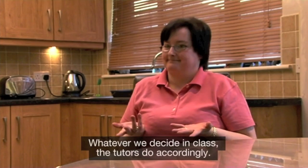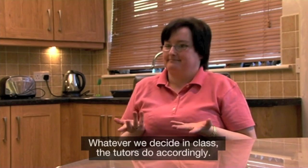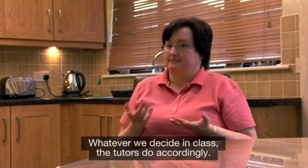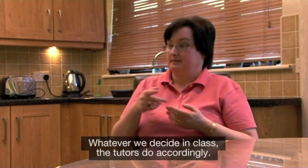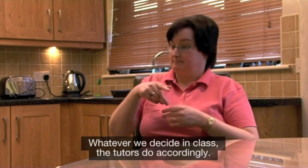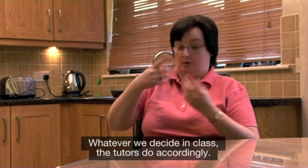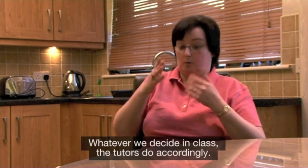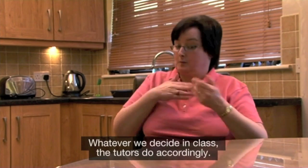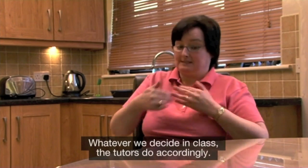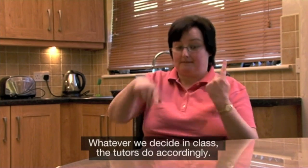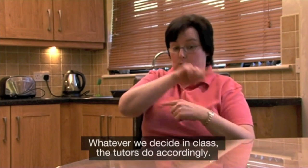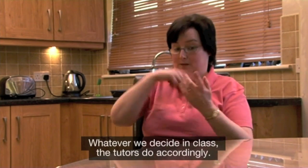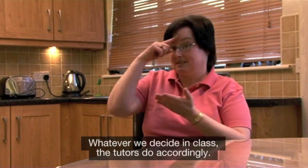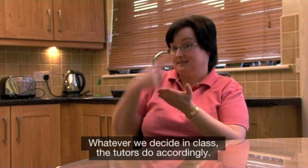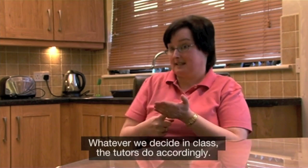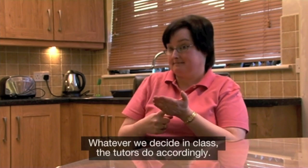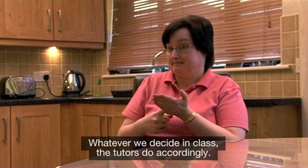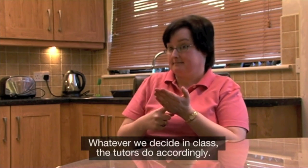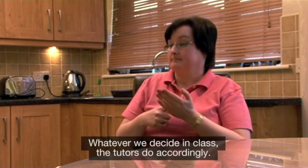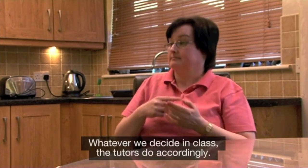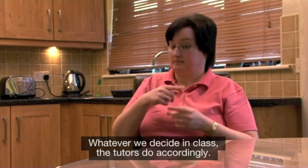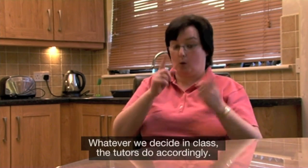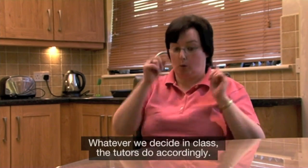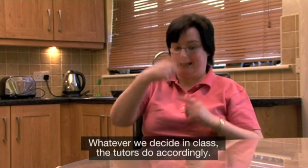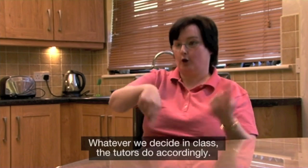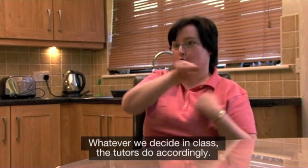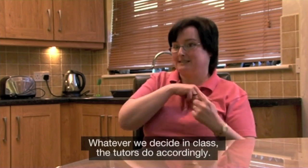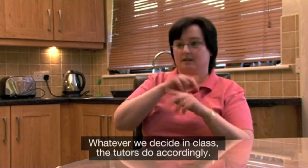Whatever we decide in class, the tutors do accordingly.